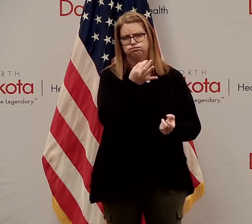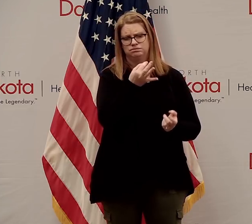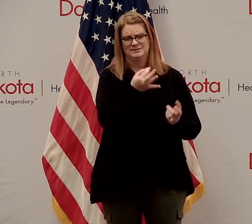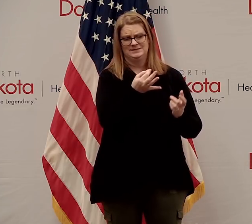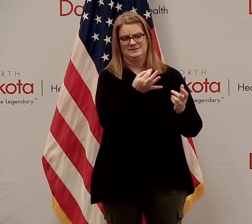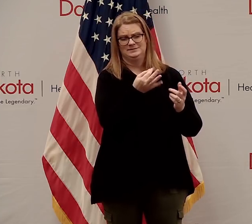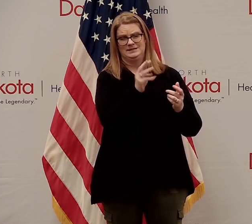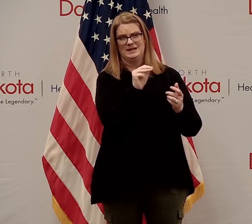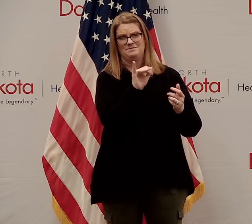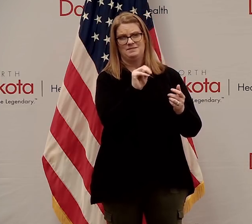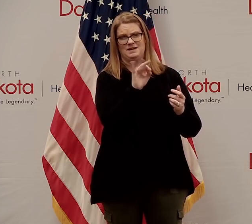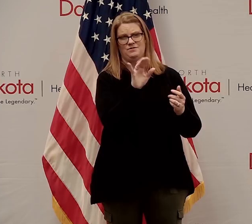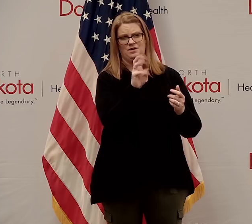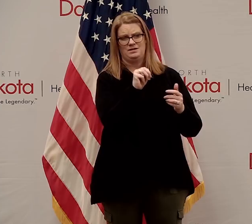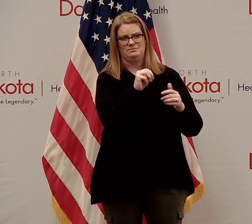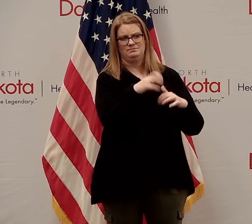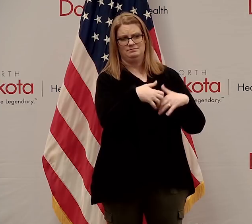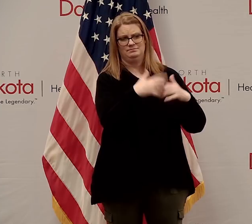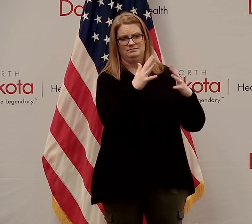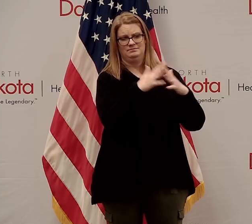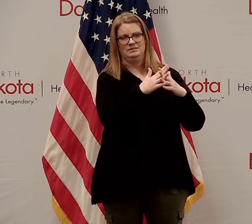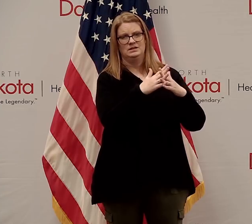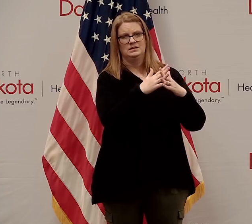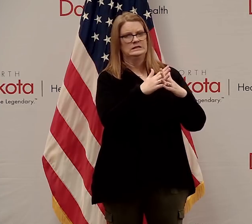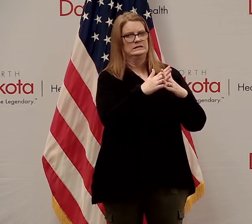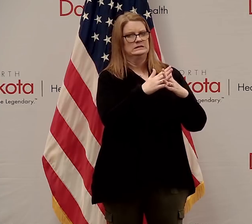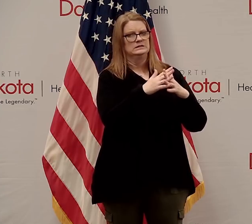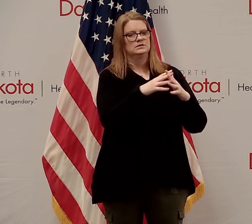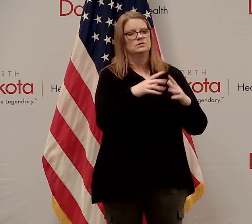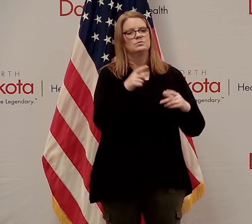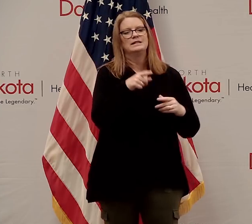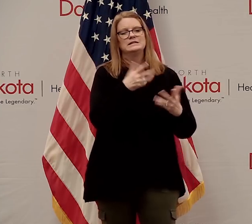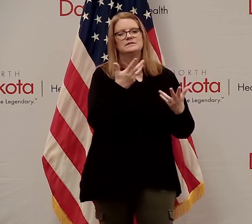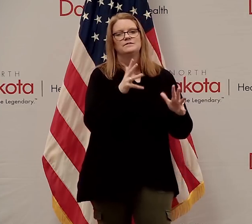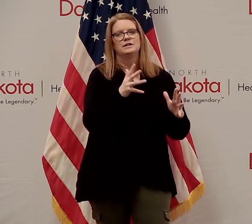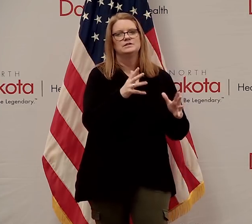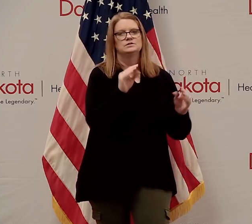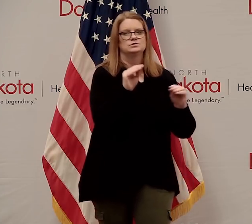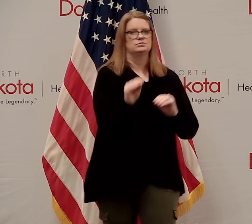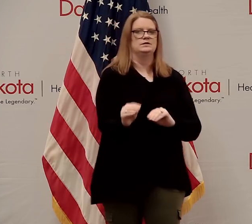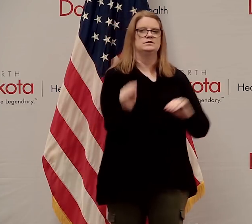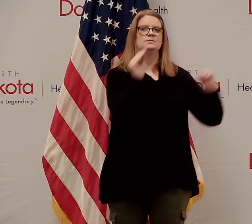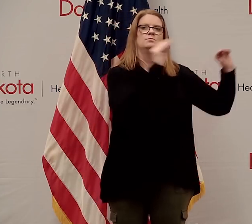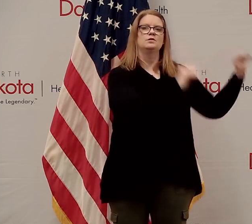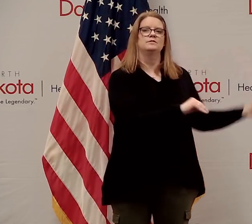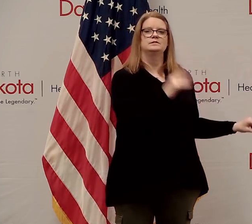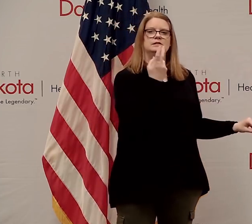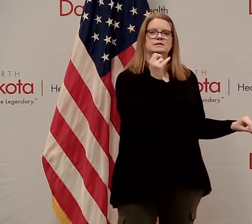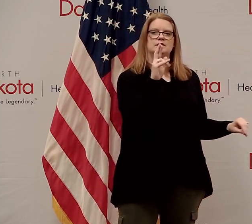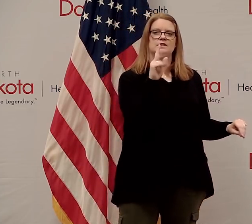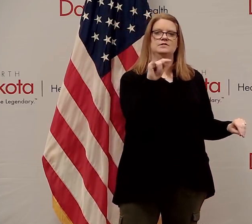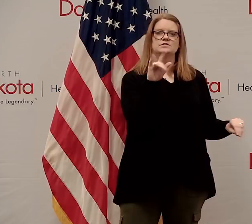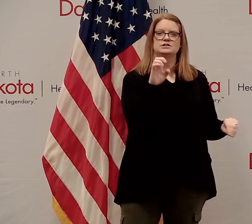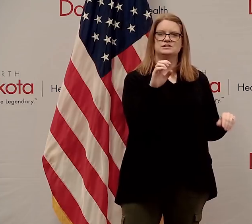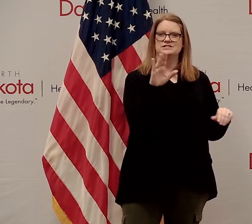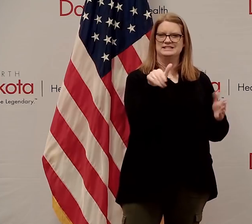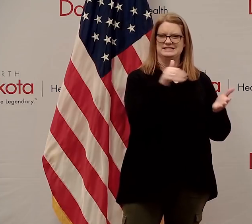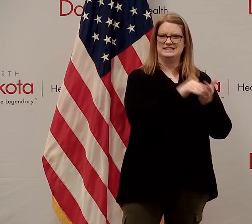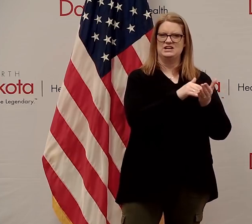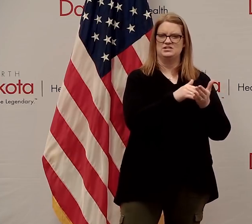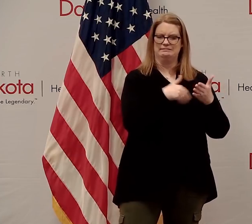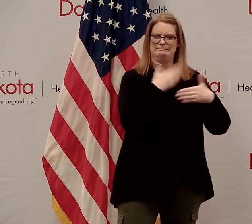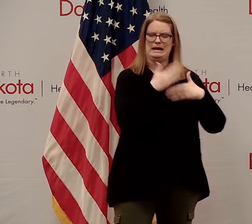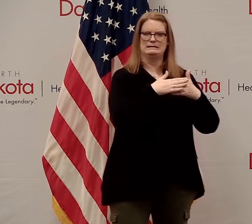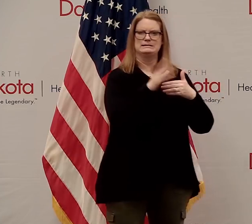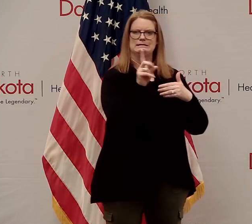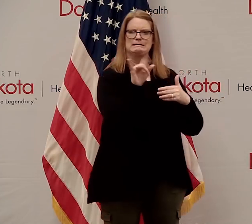but as I've said, when that mainframe is done, we should move it to the Heritage Center and put it next to the dinosaur exhibit. So